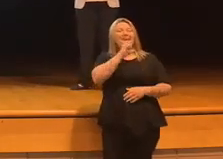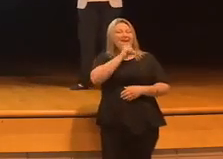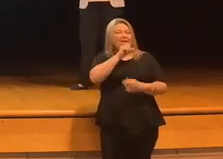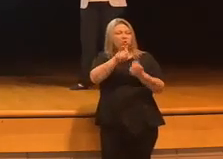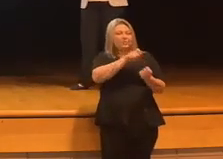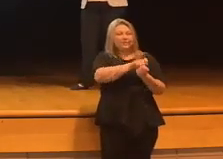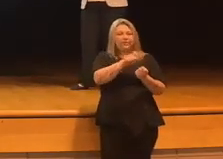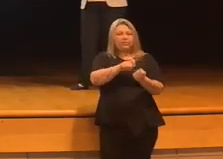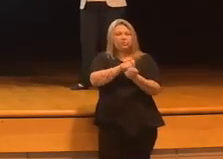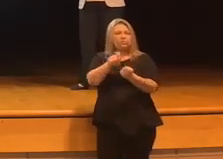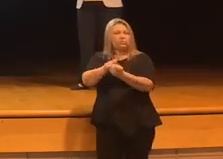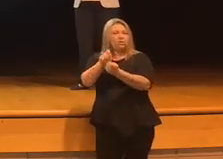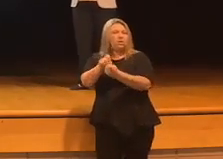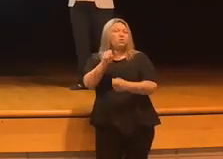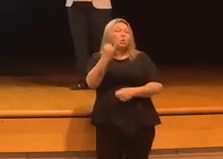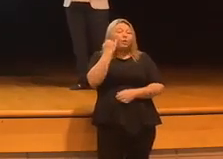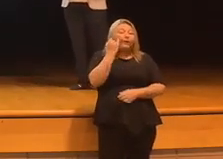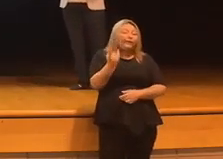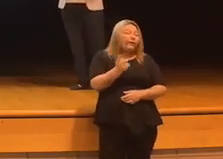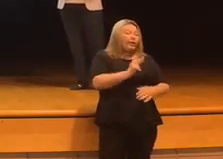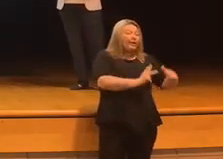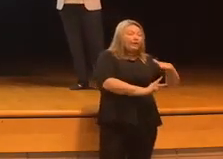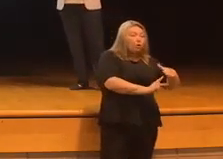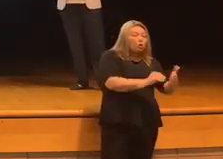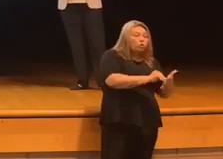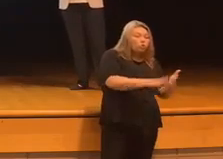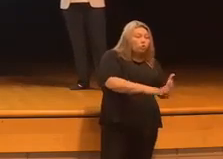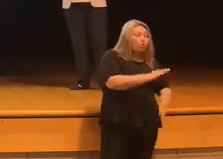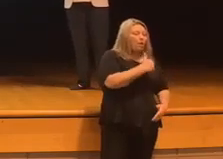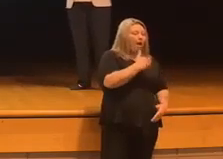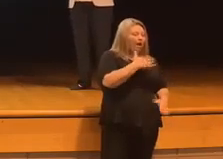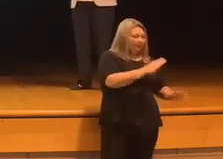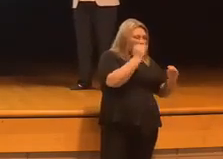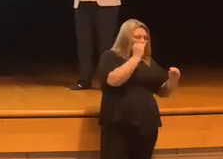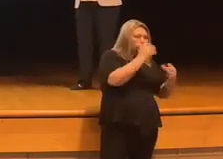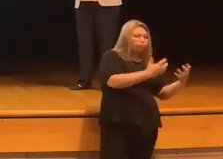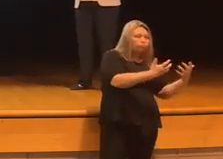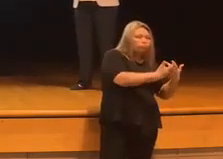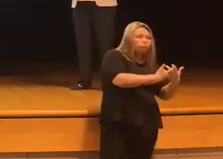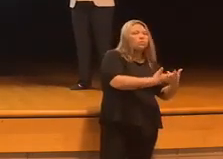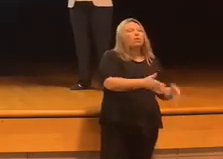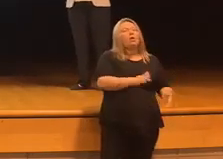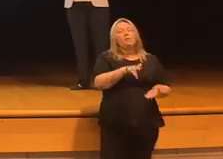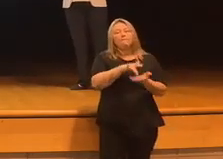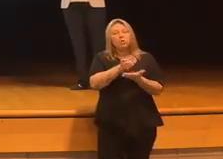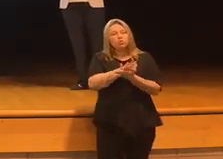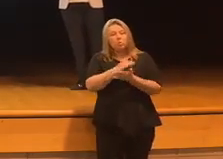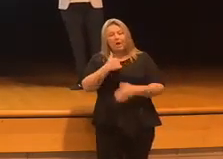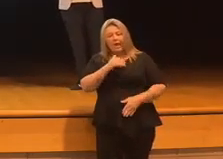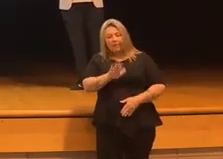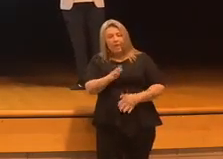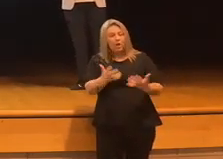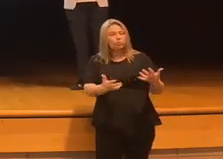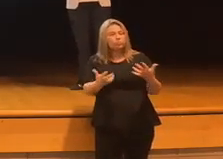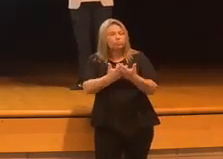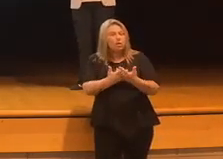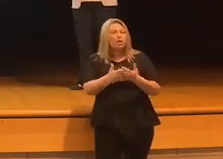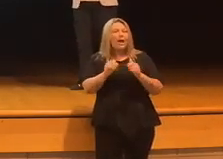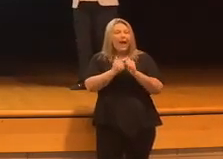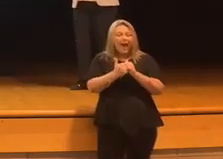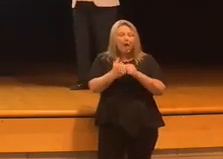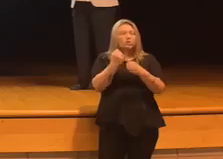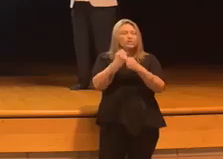and so kindergarten students, elementary students are learning about ways to be safe online in